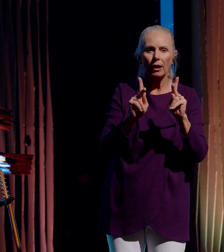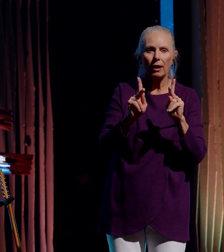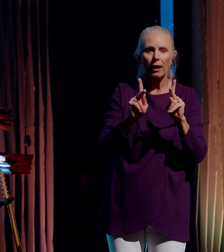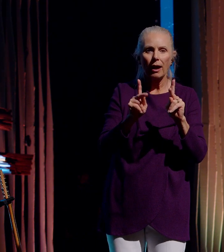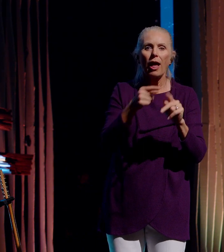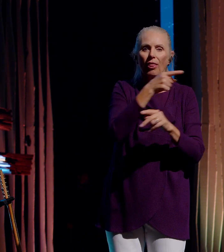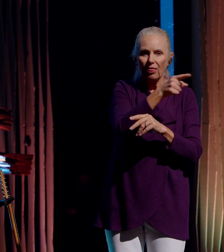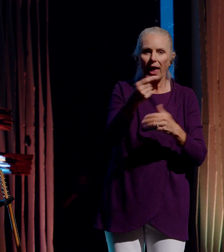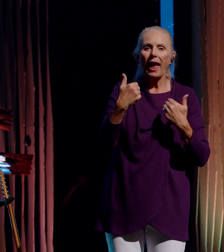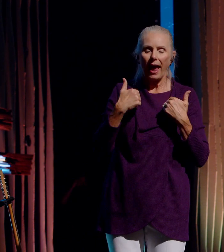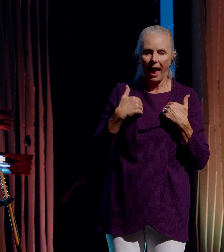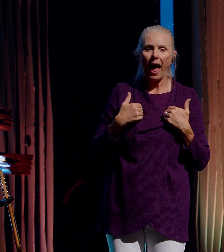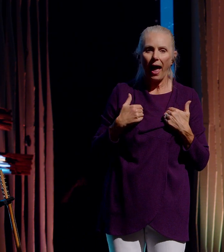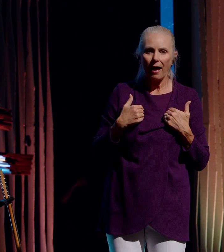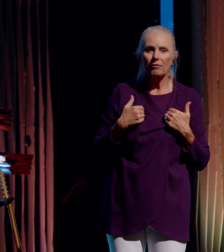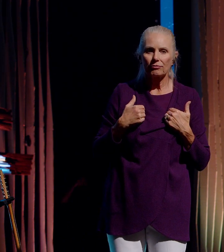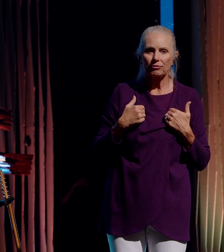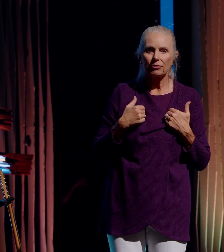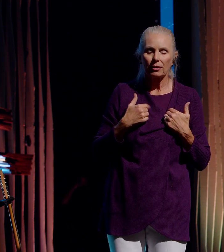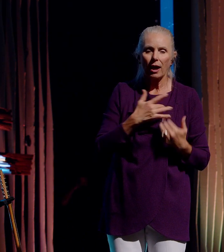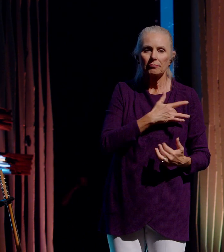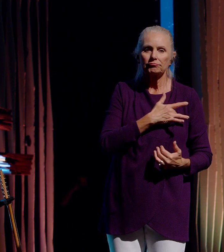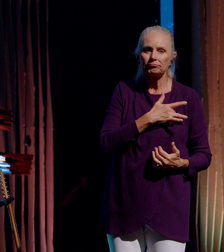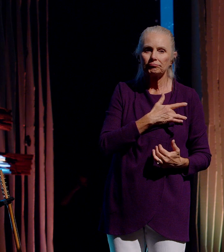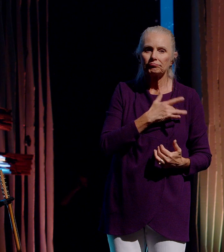does have a mark of gratitude on their lives.